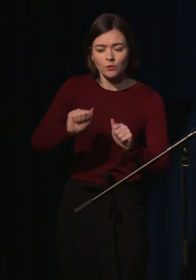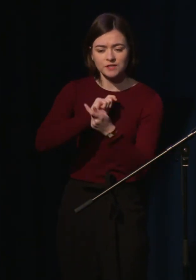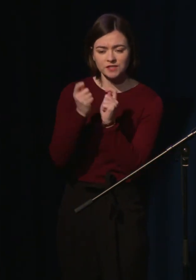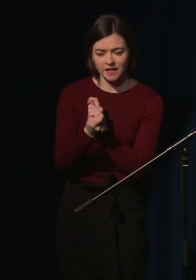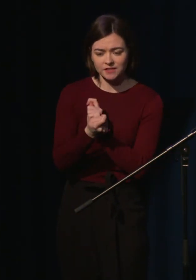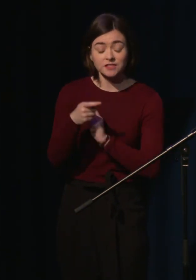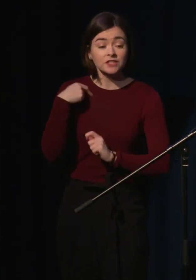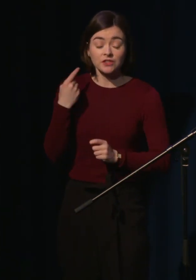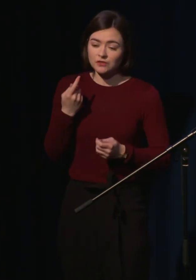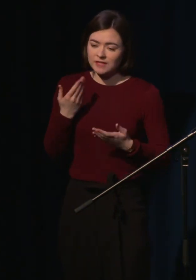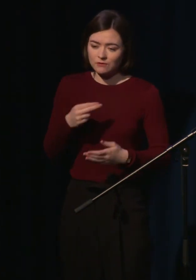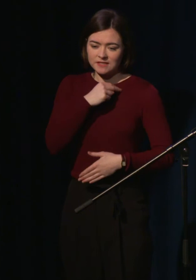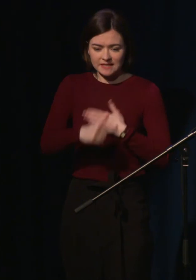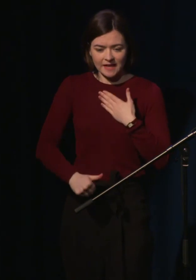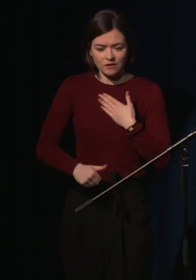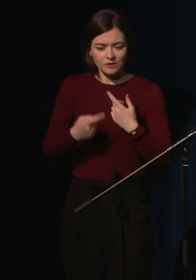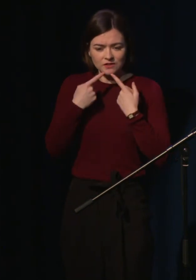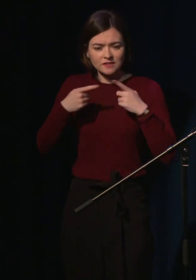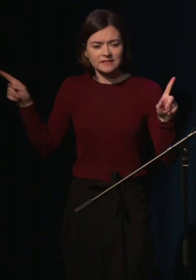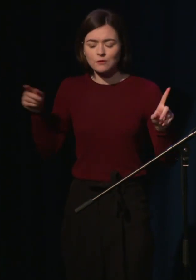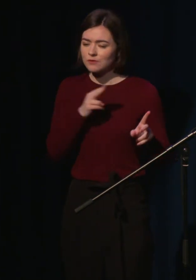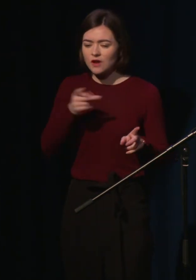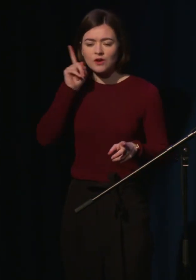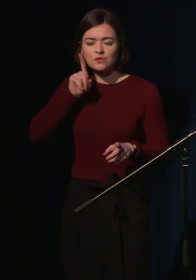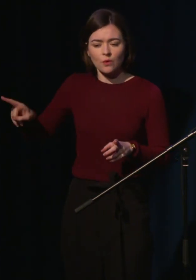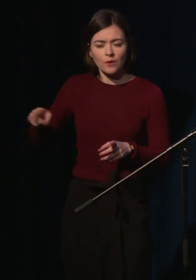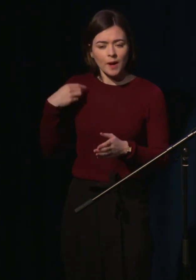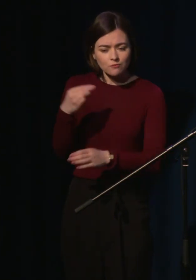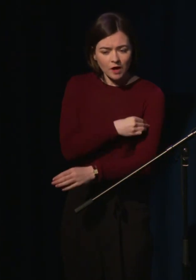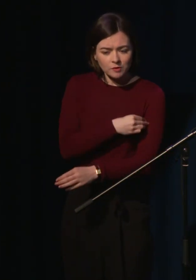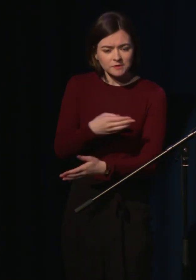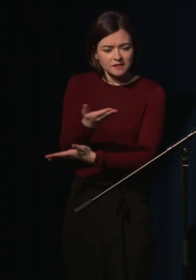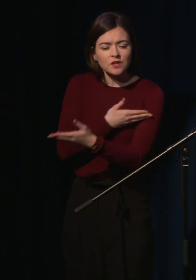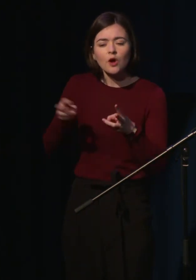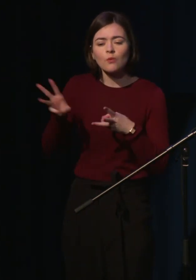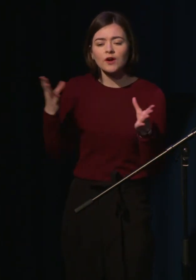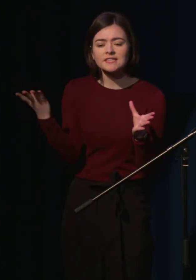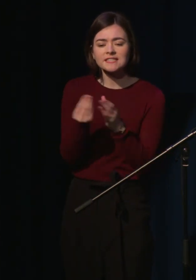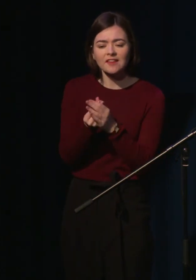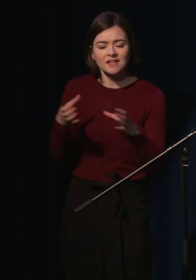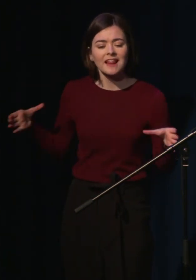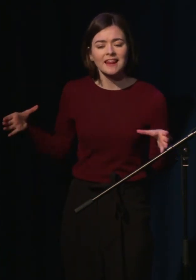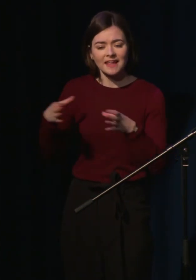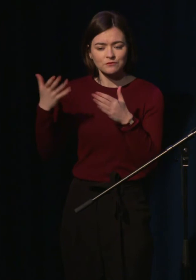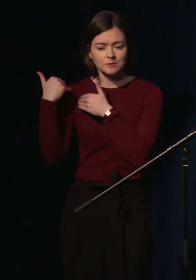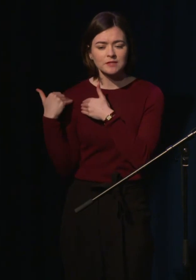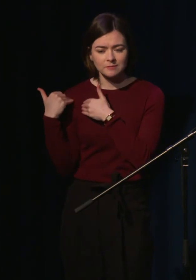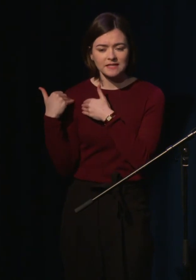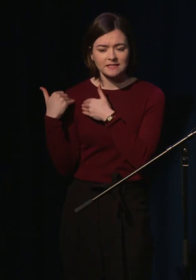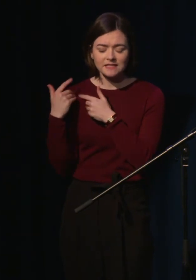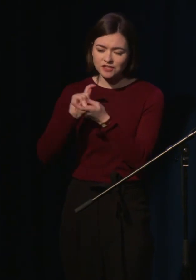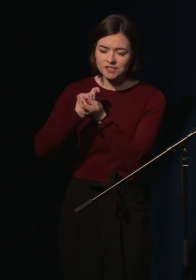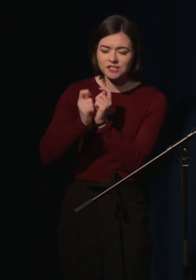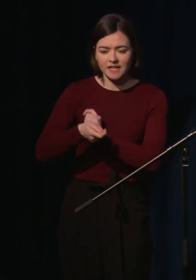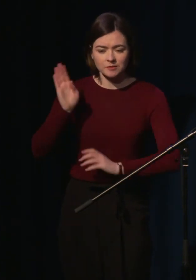today that we will no longer ignore our problems. Let us work together and take collective responsibility to change